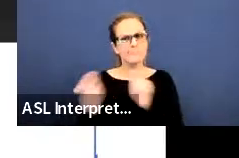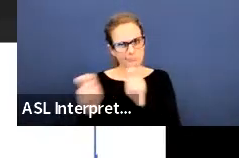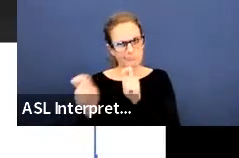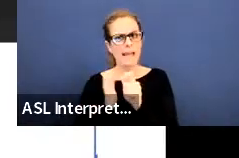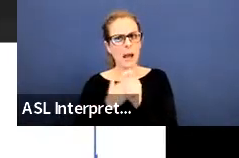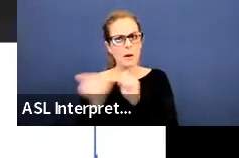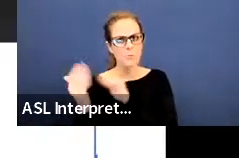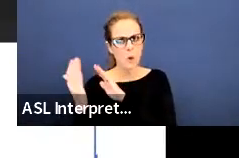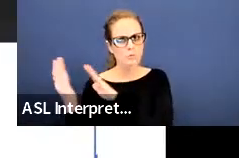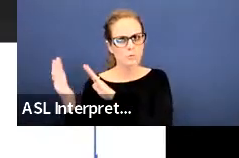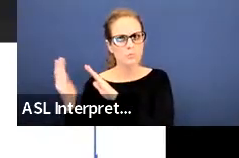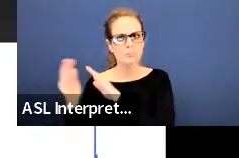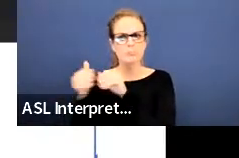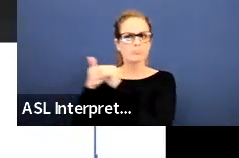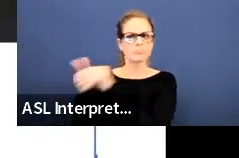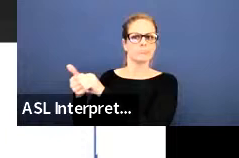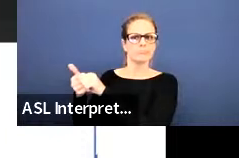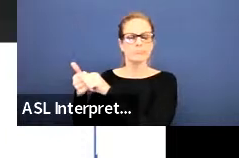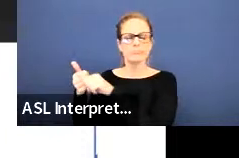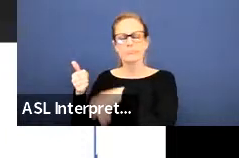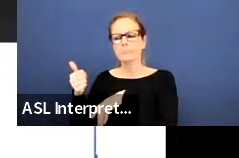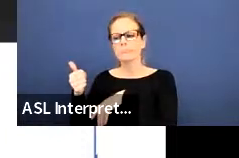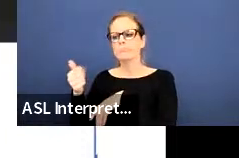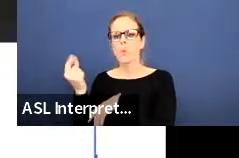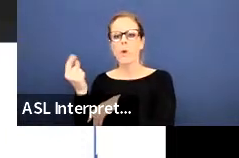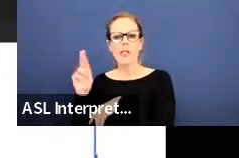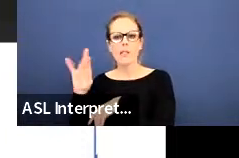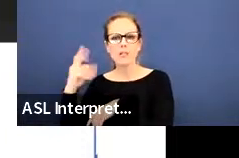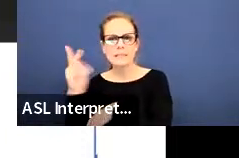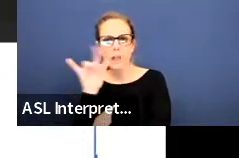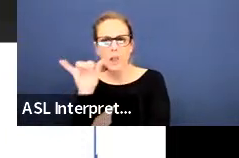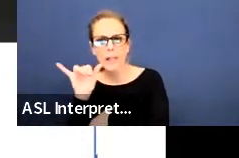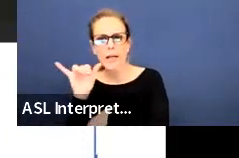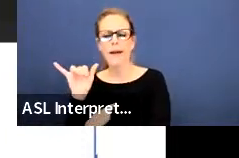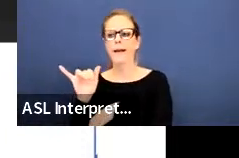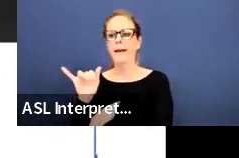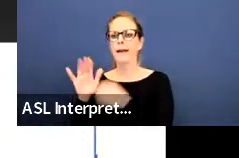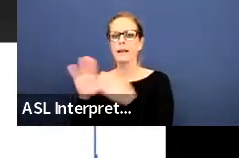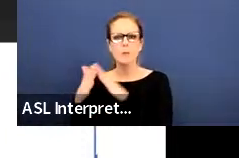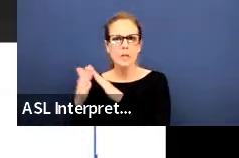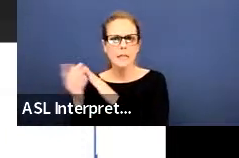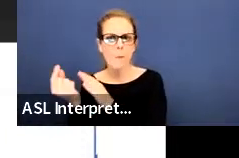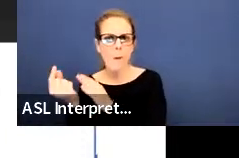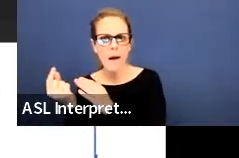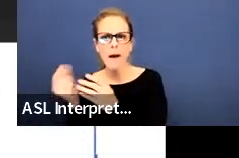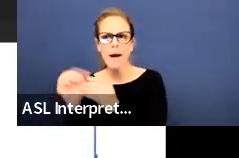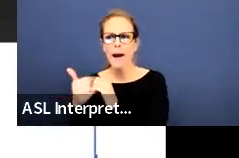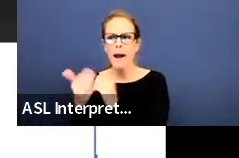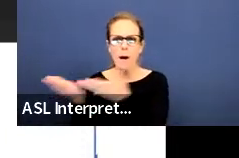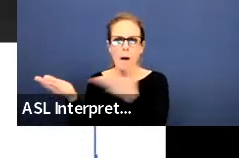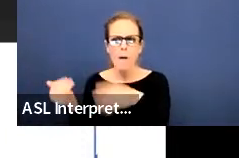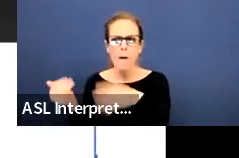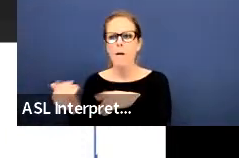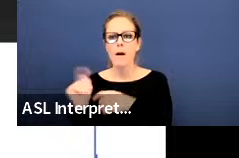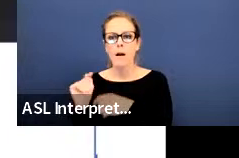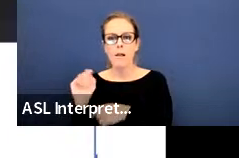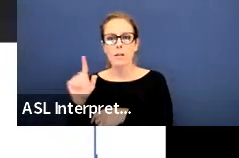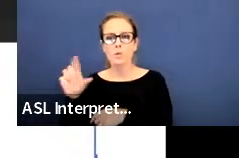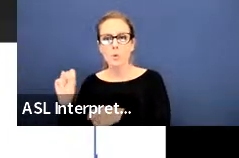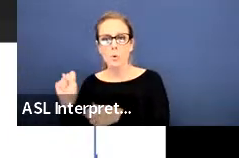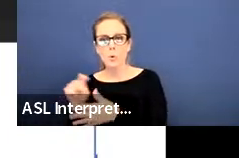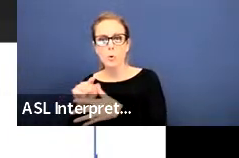approach according to the risk to our communities and the tools we have available. So that's all fair game. But